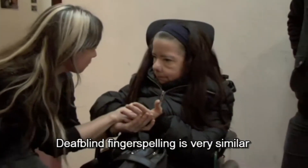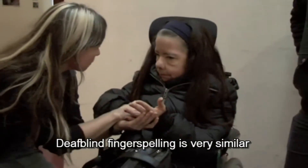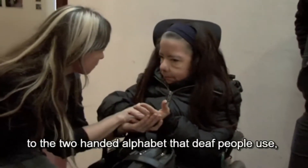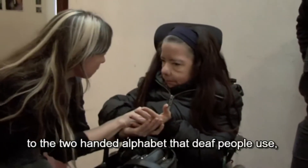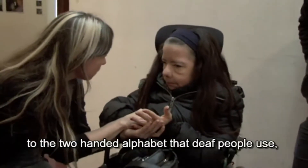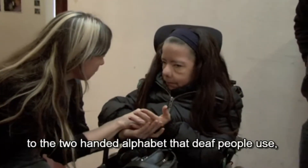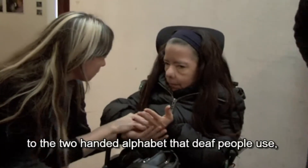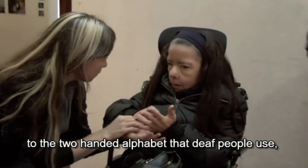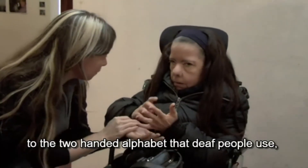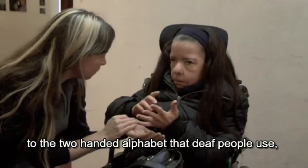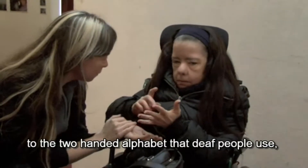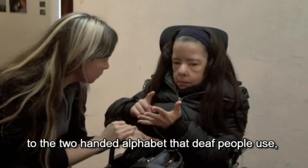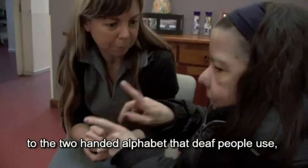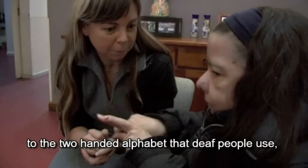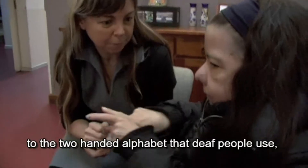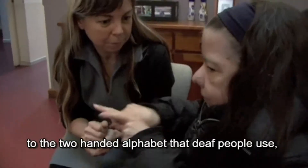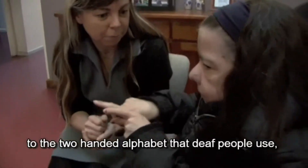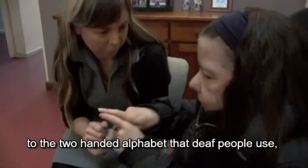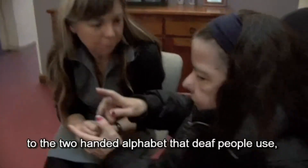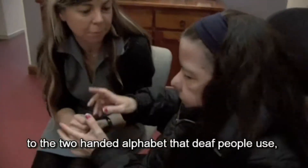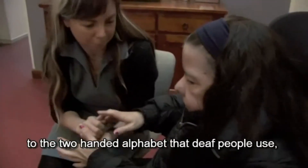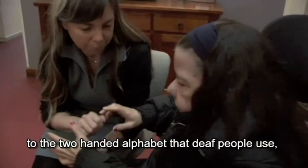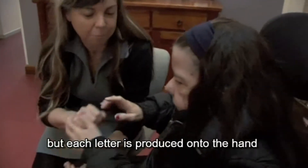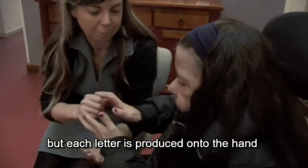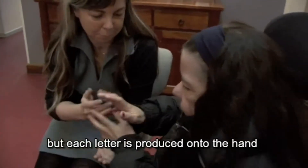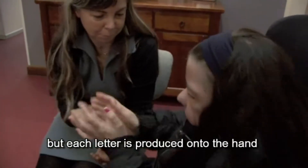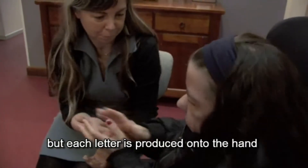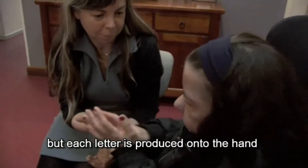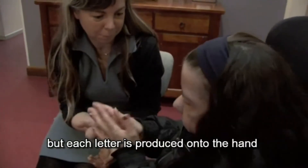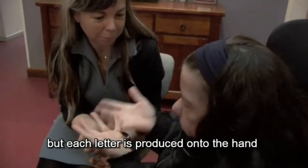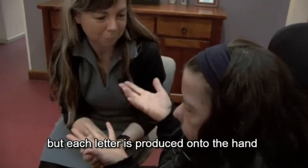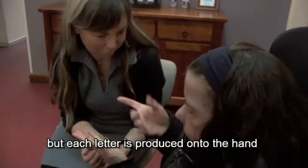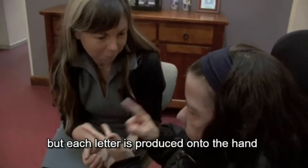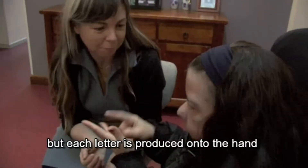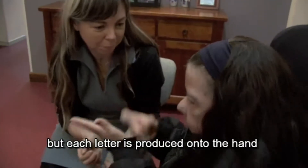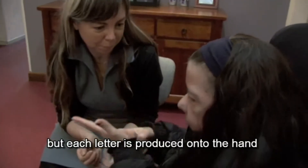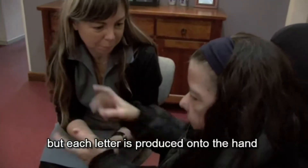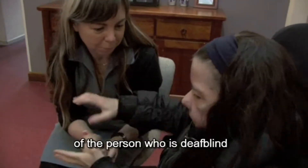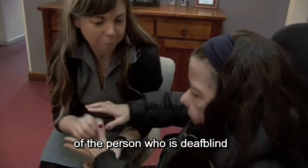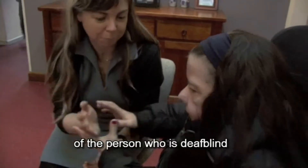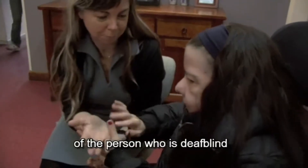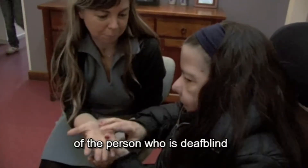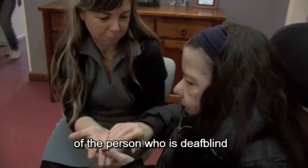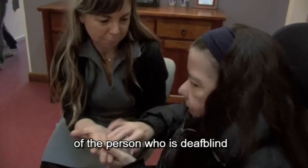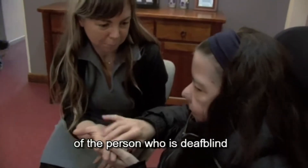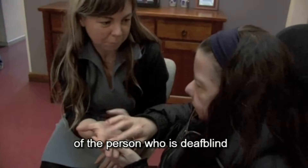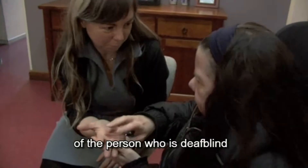the two-handed alphabet that deaf people use, but each letter is produced onto the hand of the person who is deafblind.